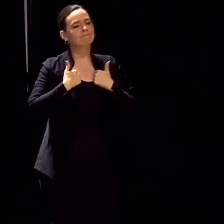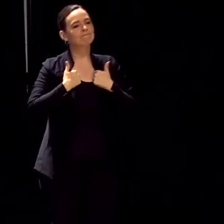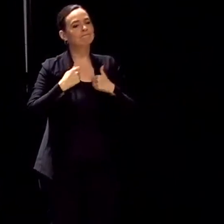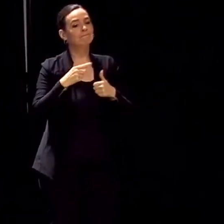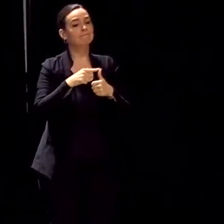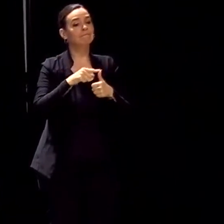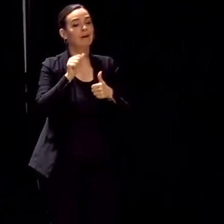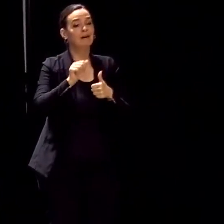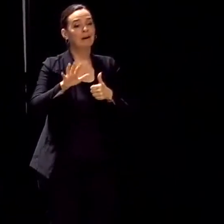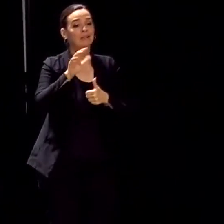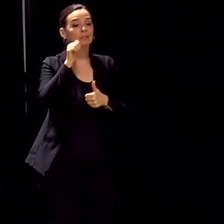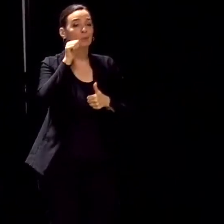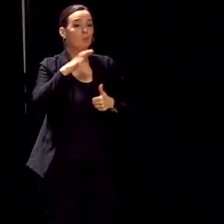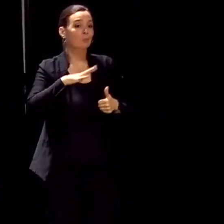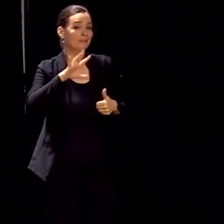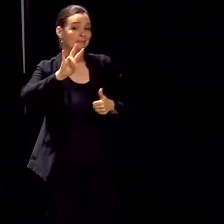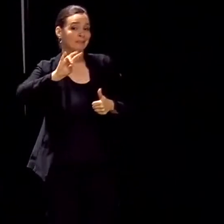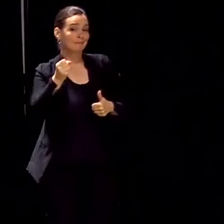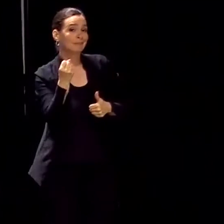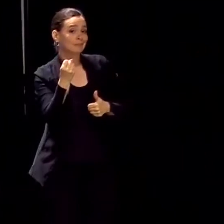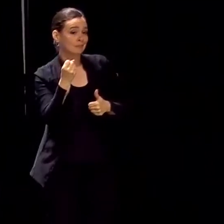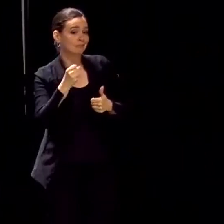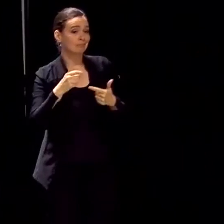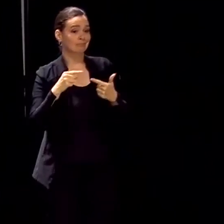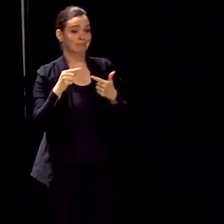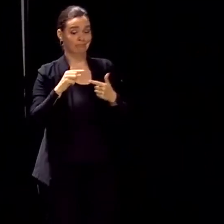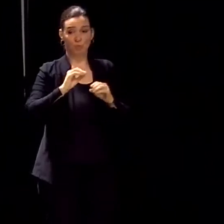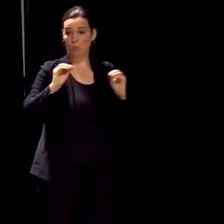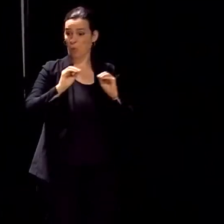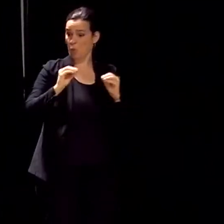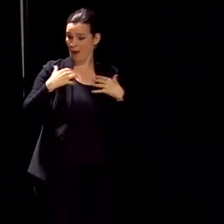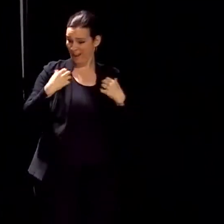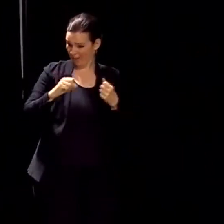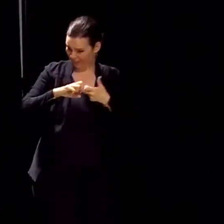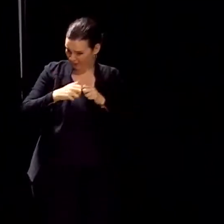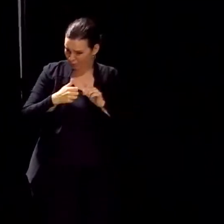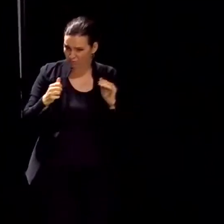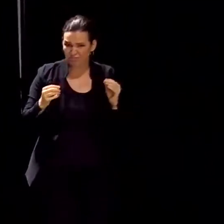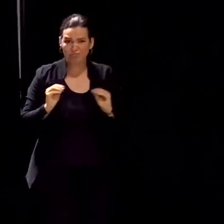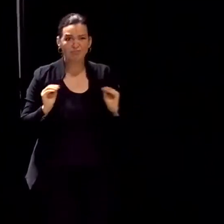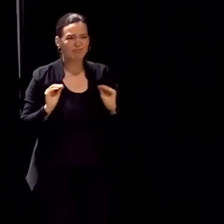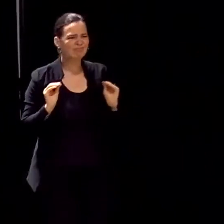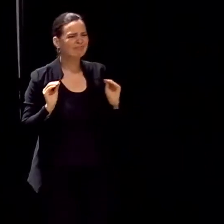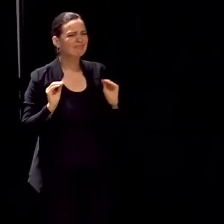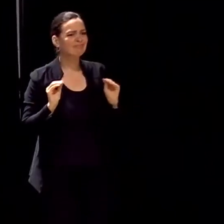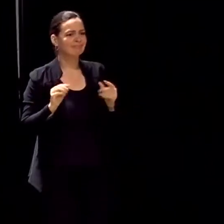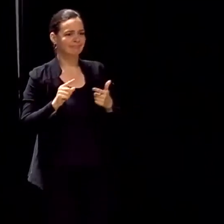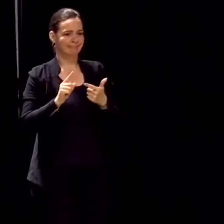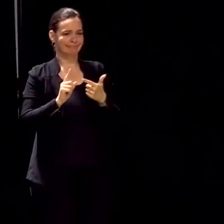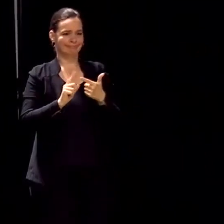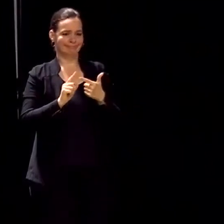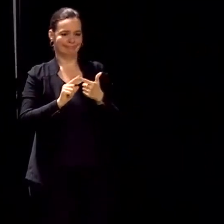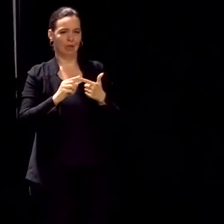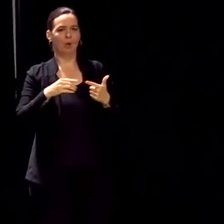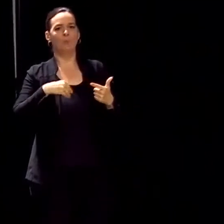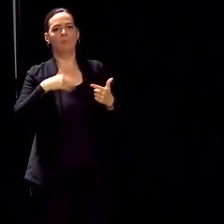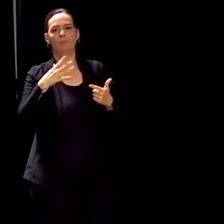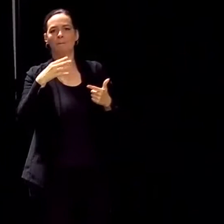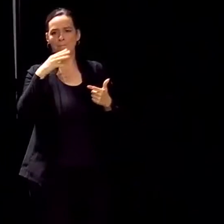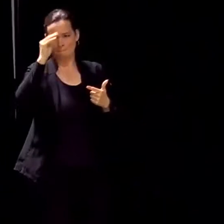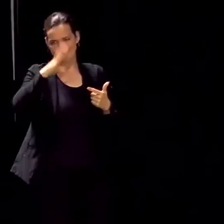female in her 70s, no underlying conditions, and a Caucasian male in his 60s with underlying